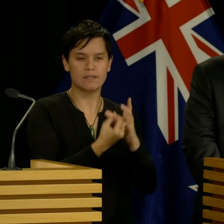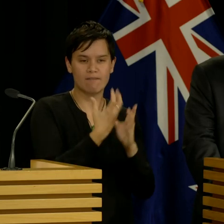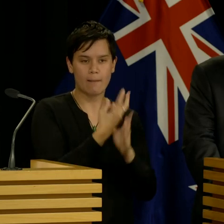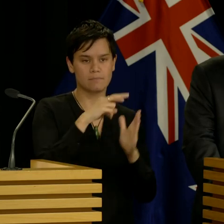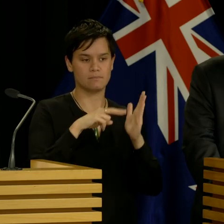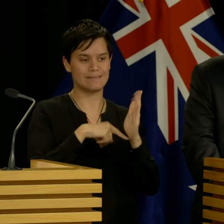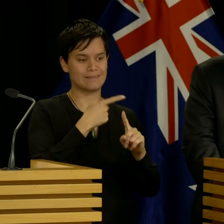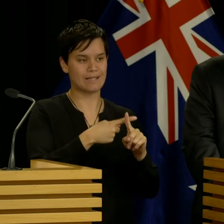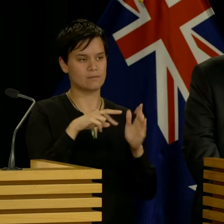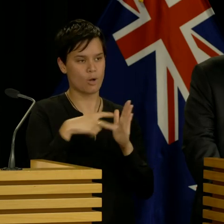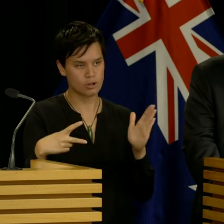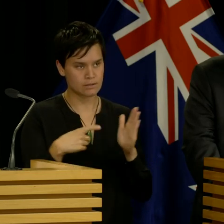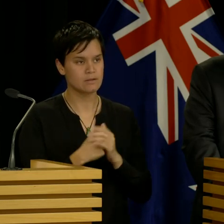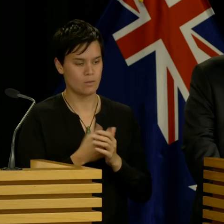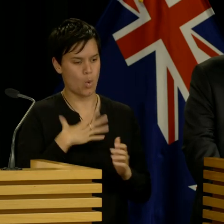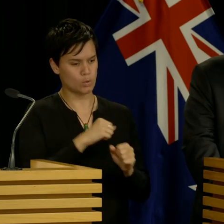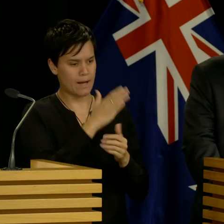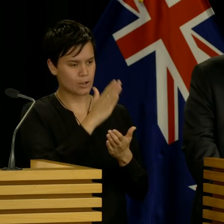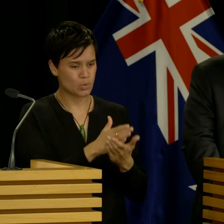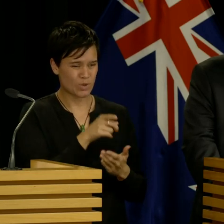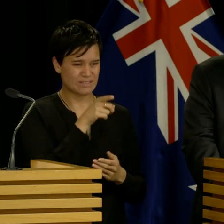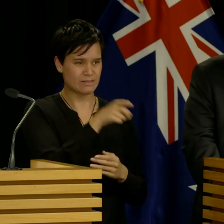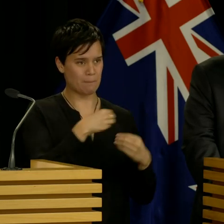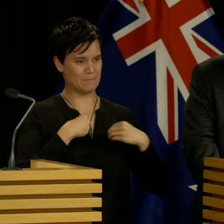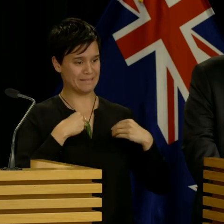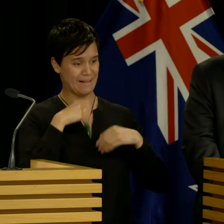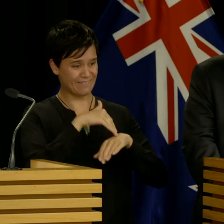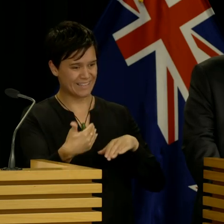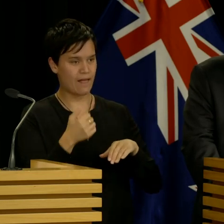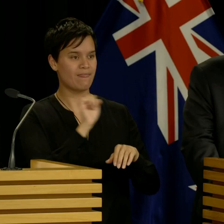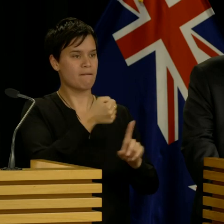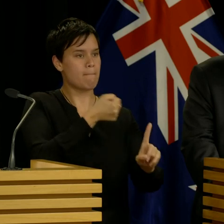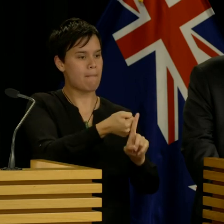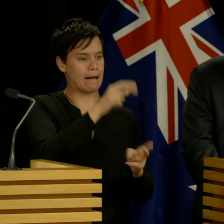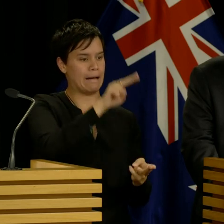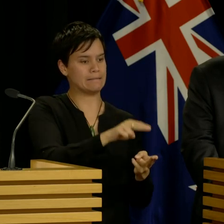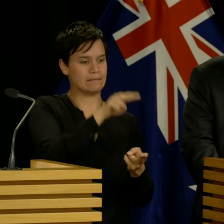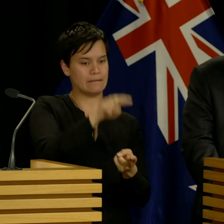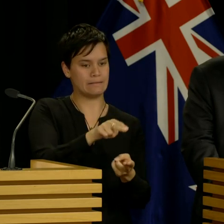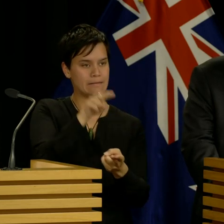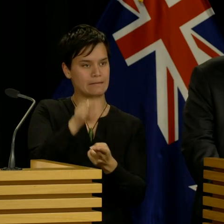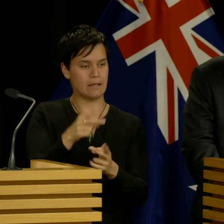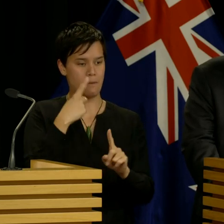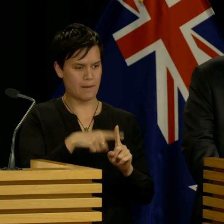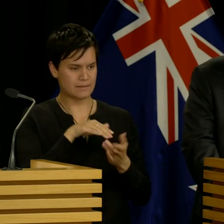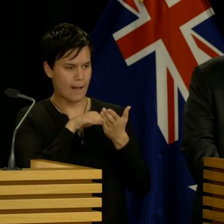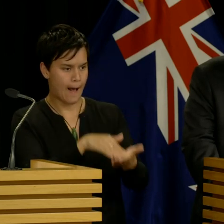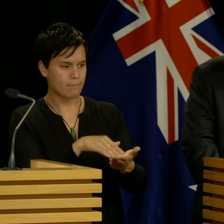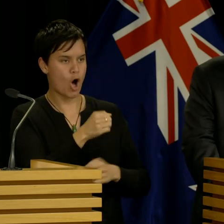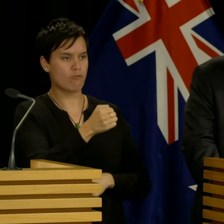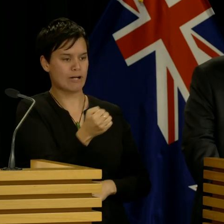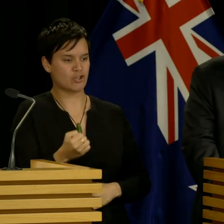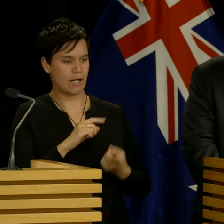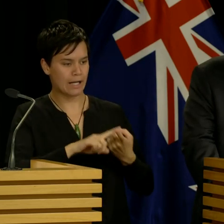with the goal of reducing the impact for affected businesses and to support businesses to maintain operational continuity. The